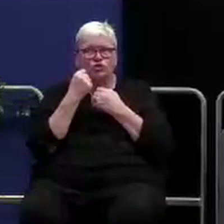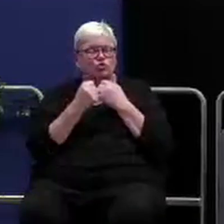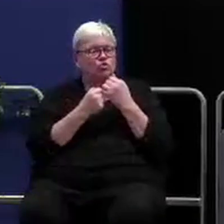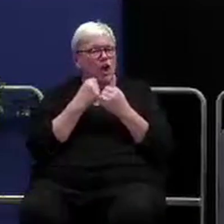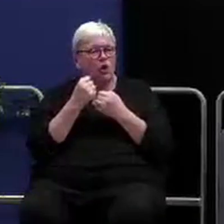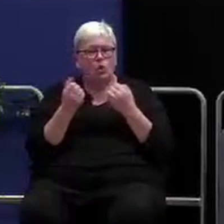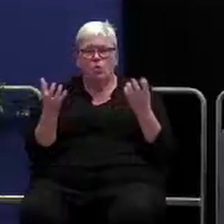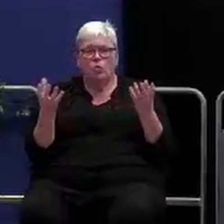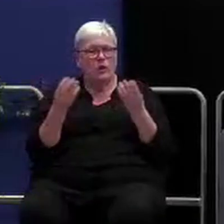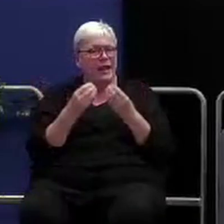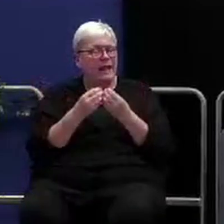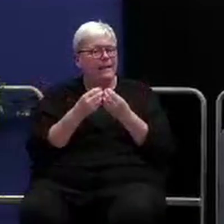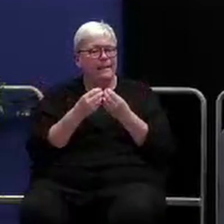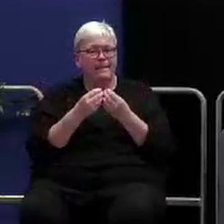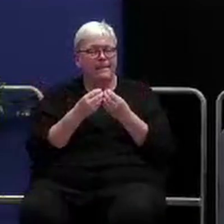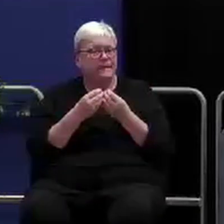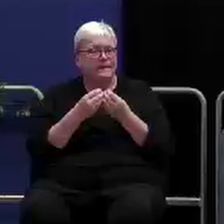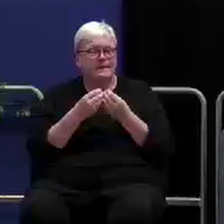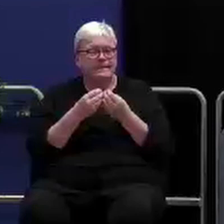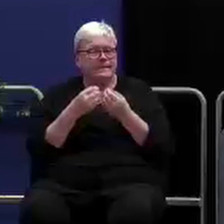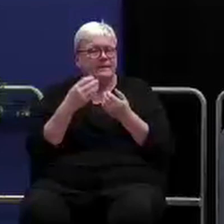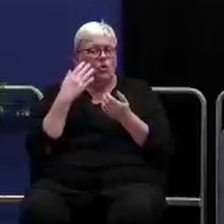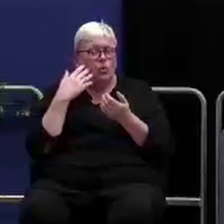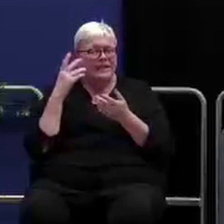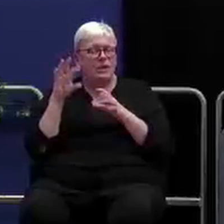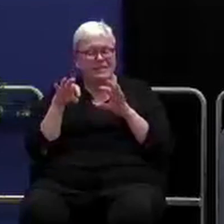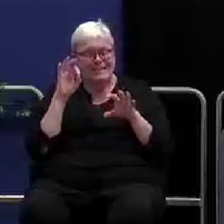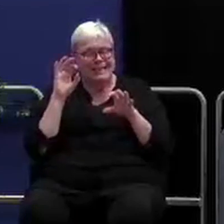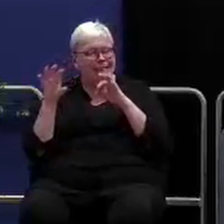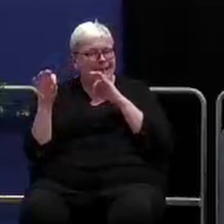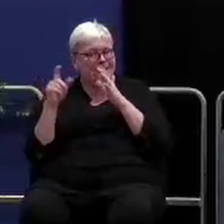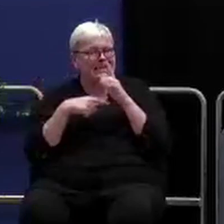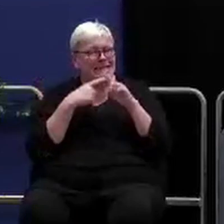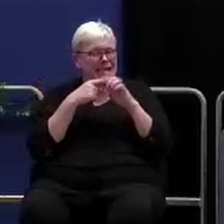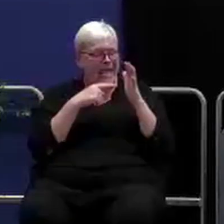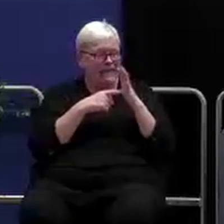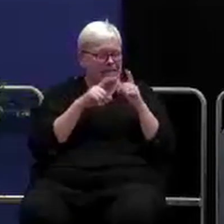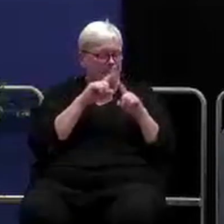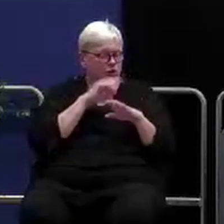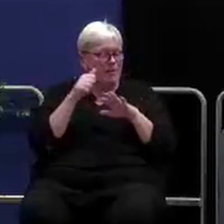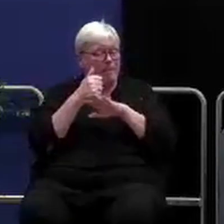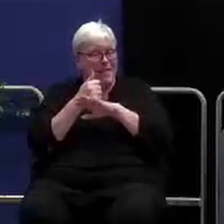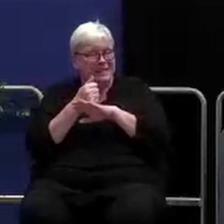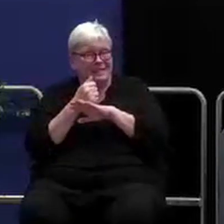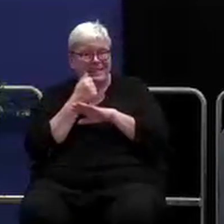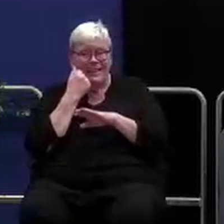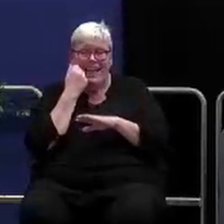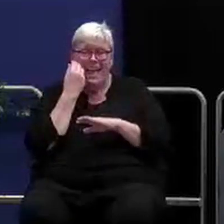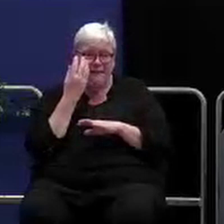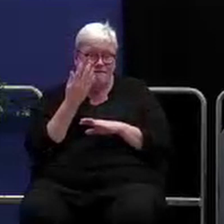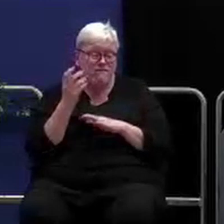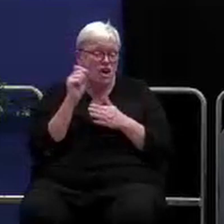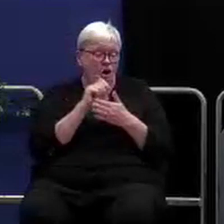with when selecting the texts for this, because basically almost all of the